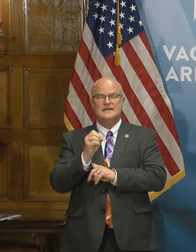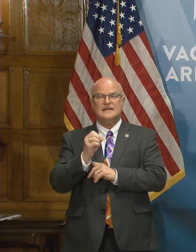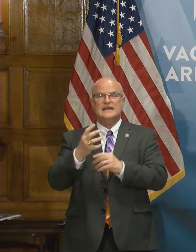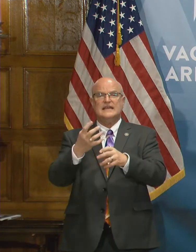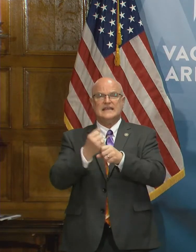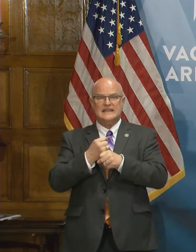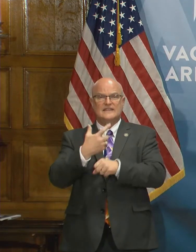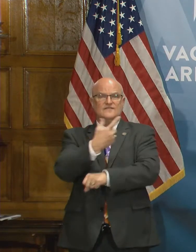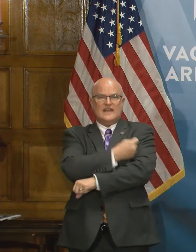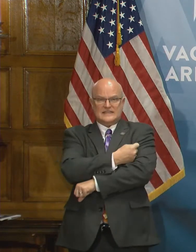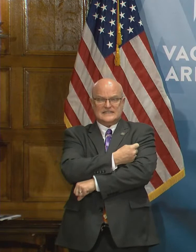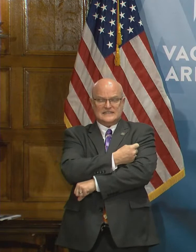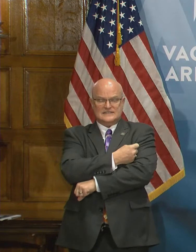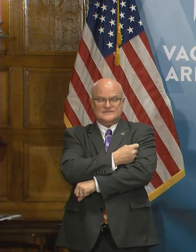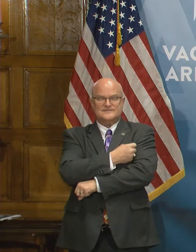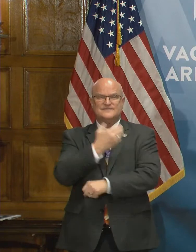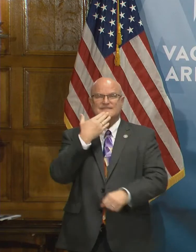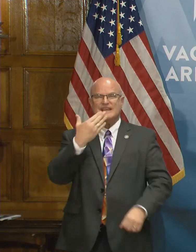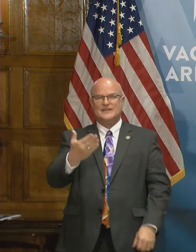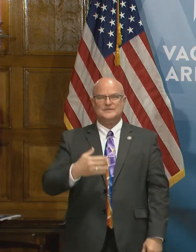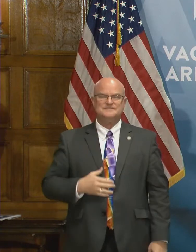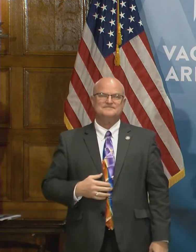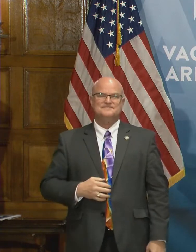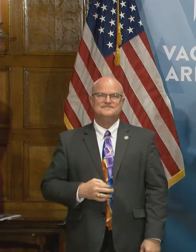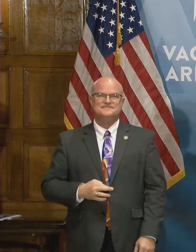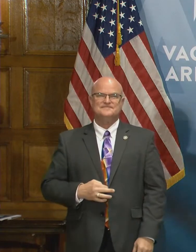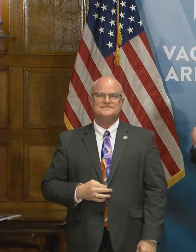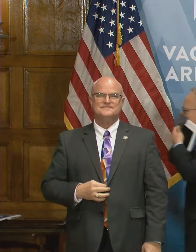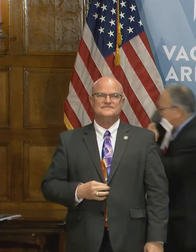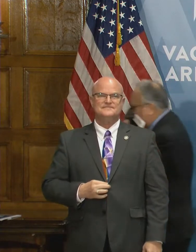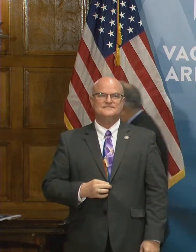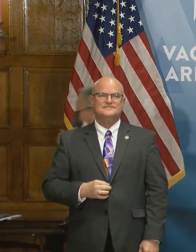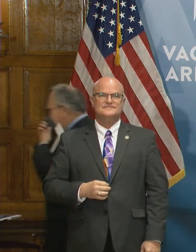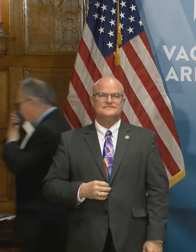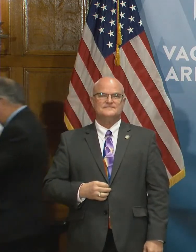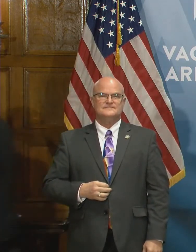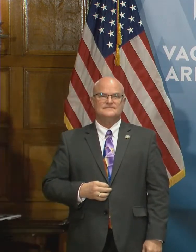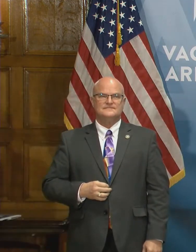a vaccination where appropriate. Thank you very much.